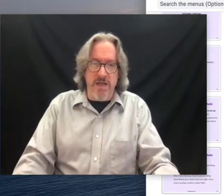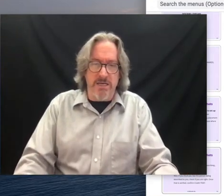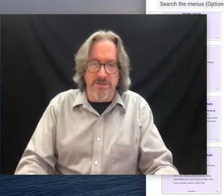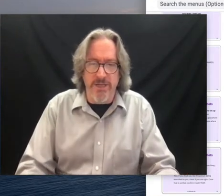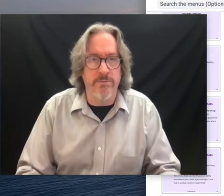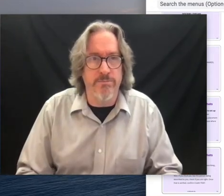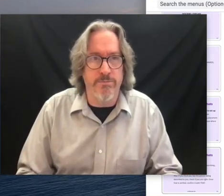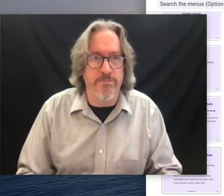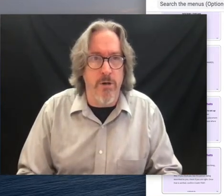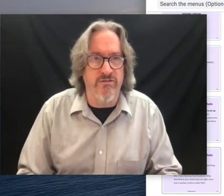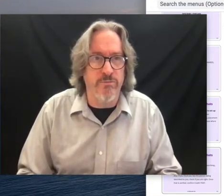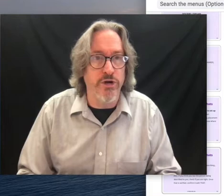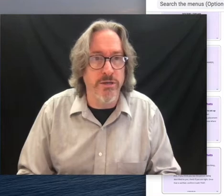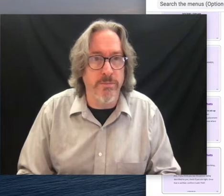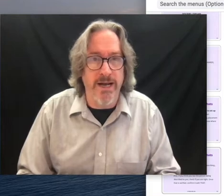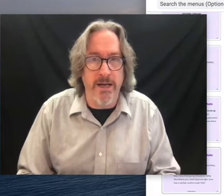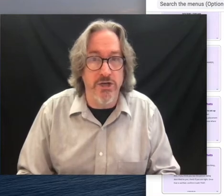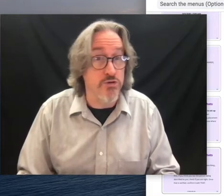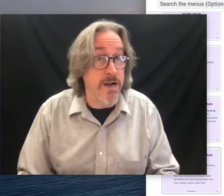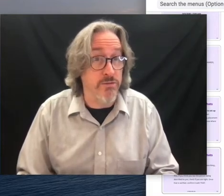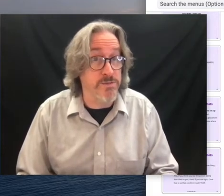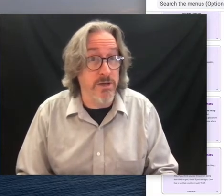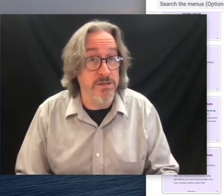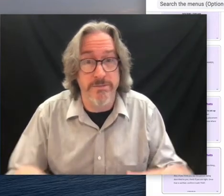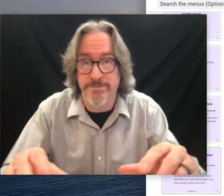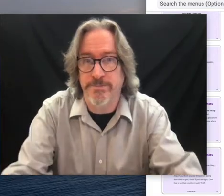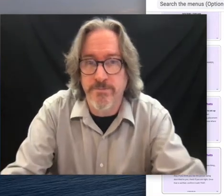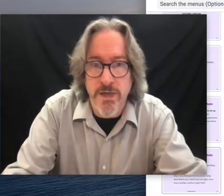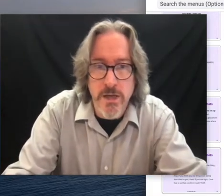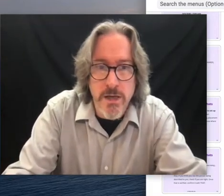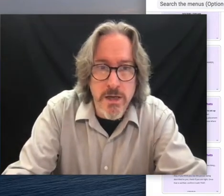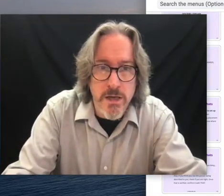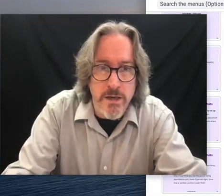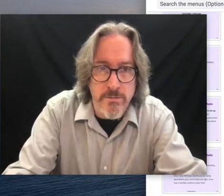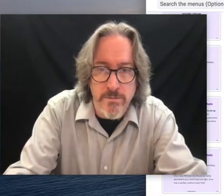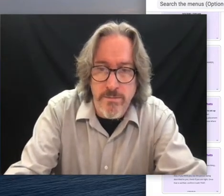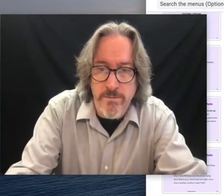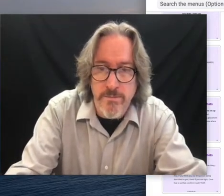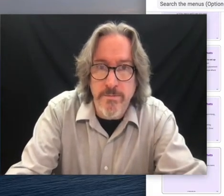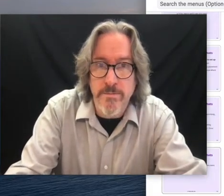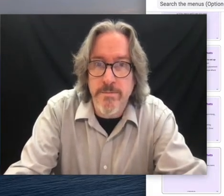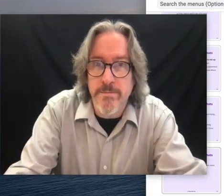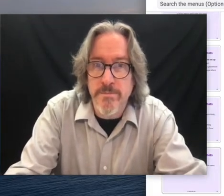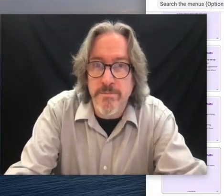And not to be off-put by a direct response.